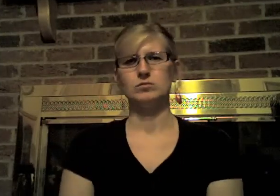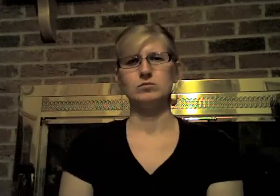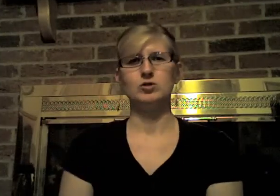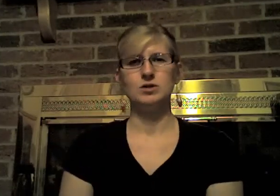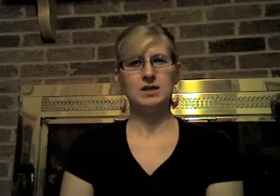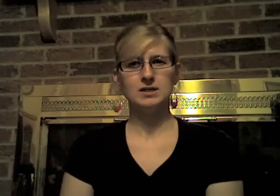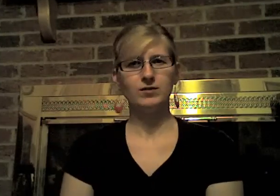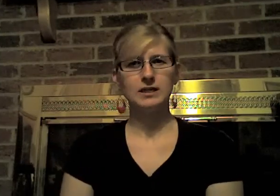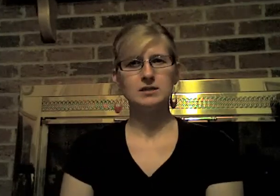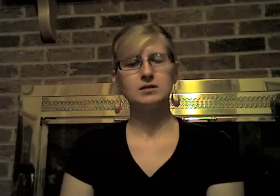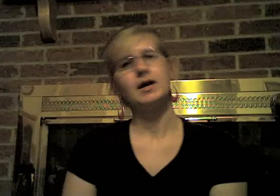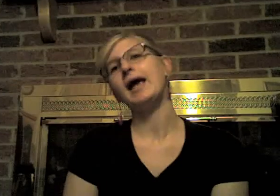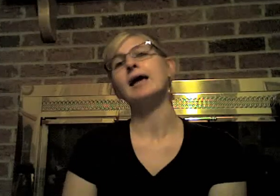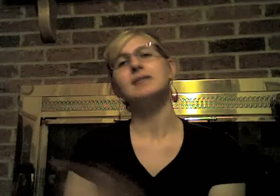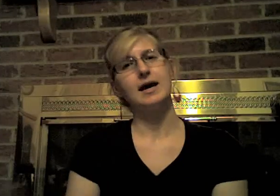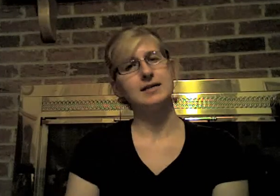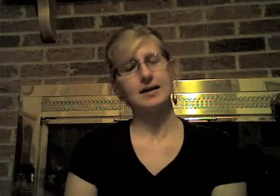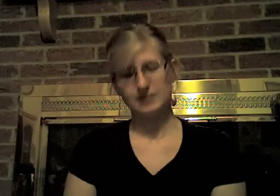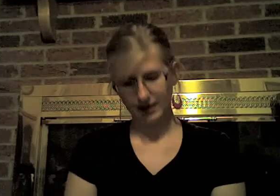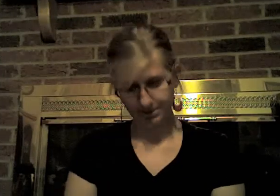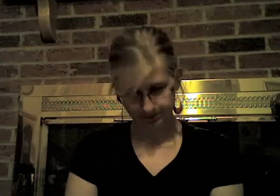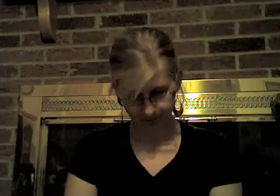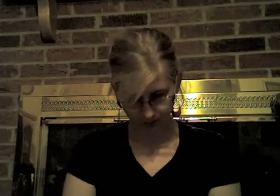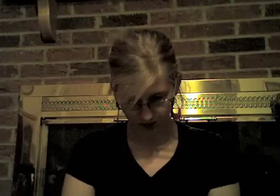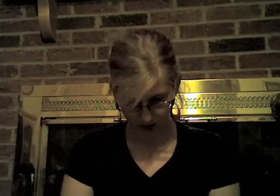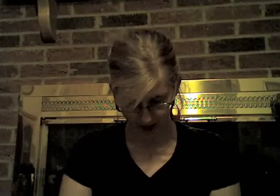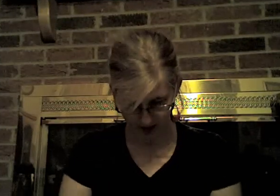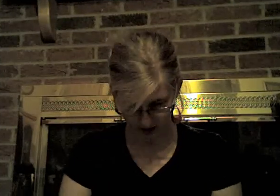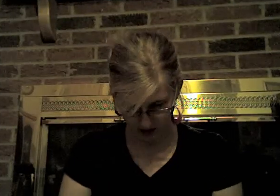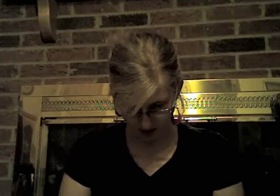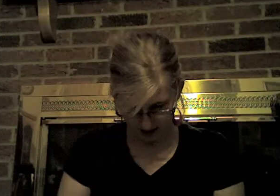did you see the difference? And context again. Okay?